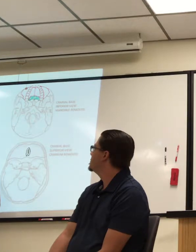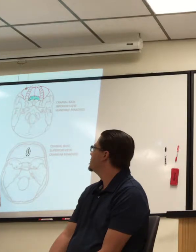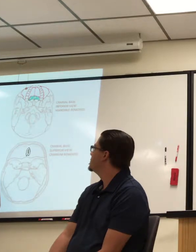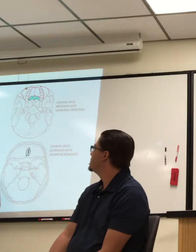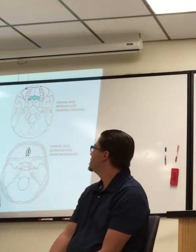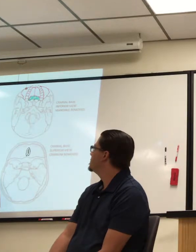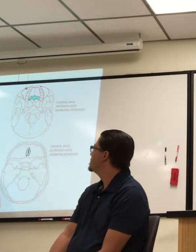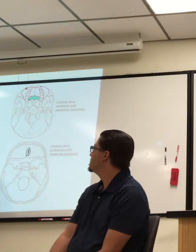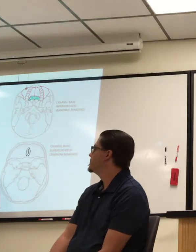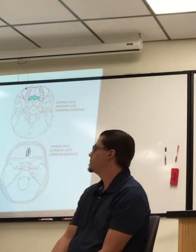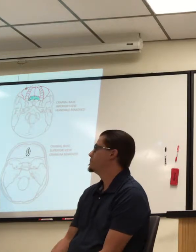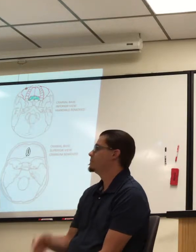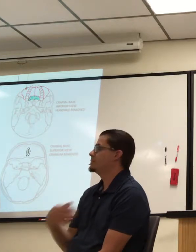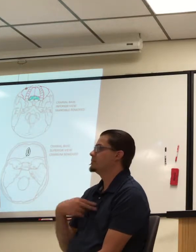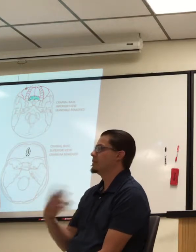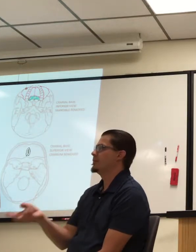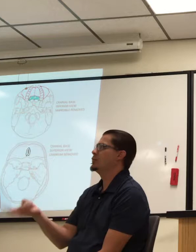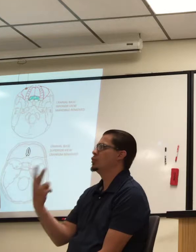and right here.